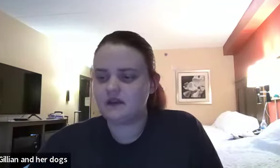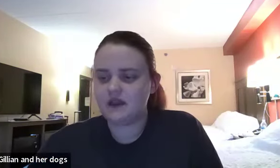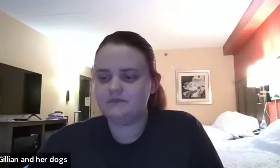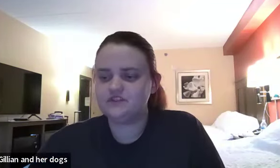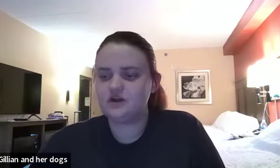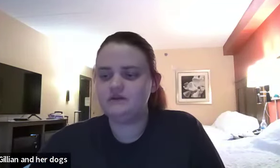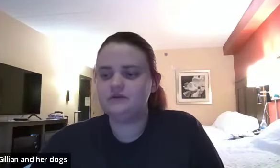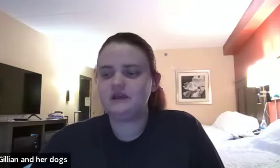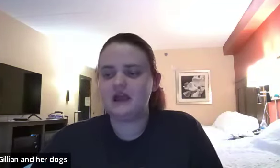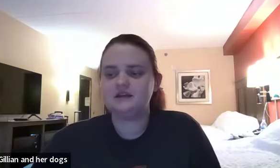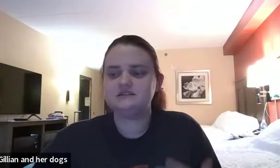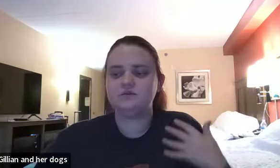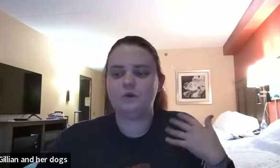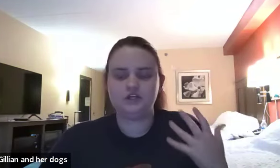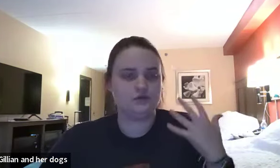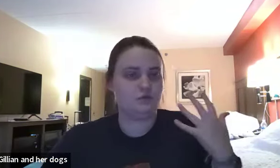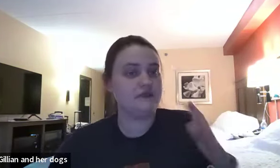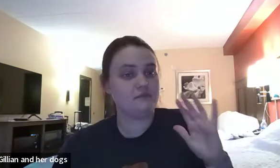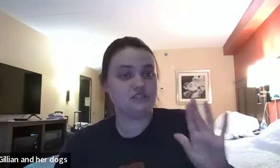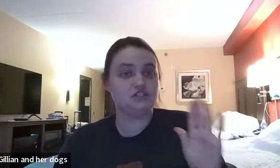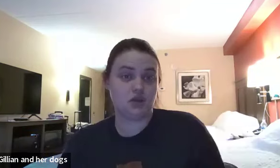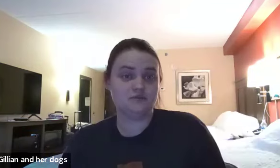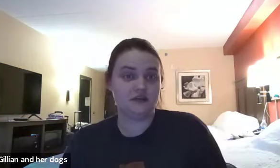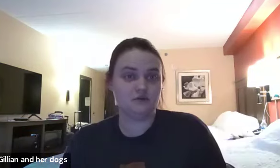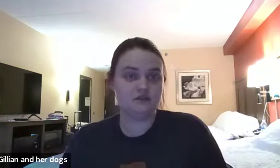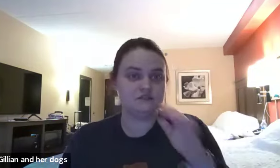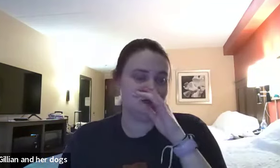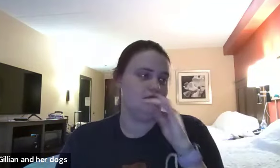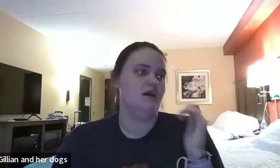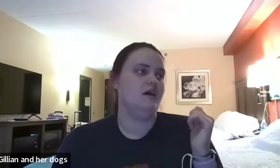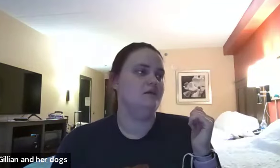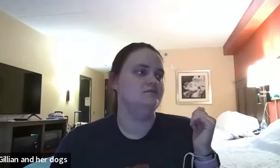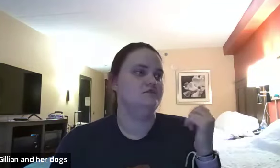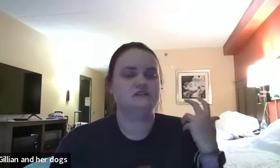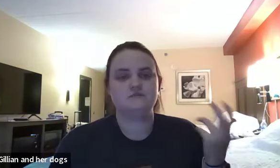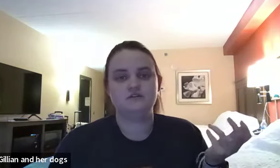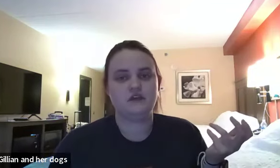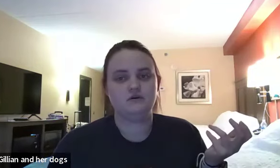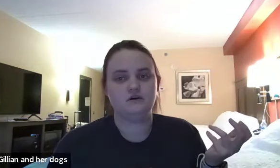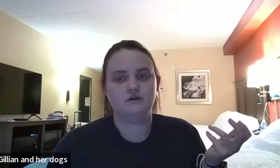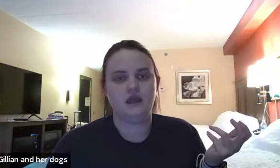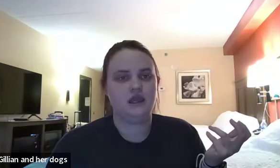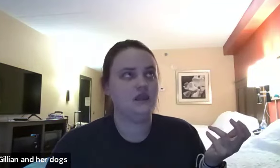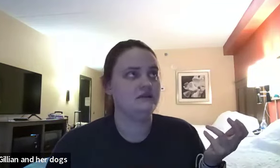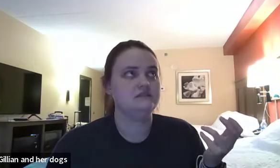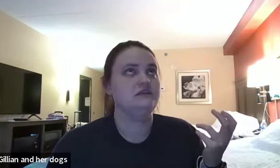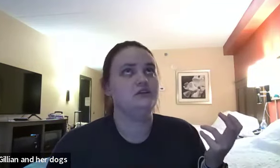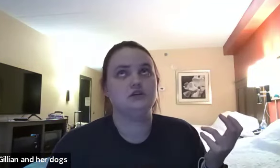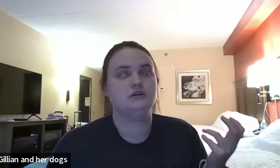Okay, so if you were to ask what that person's job title was, so for example, if they were a senior,